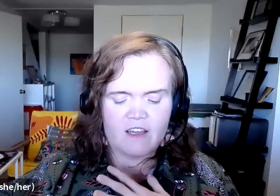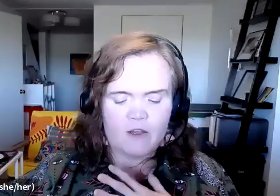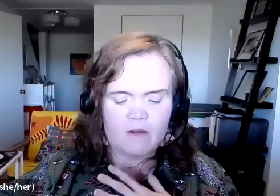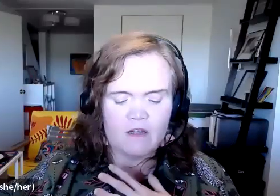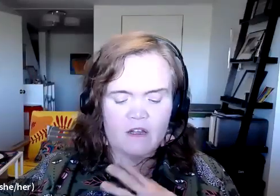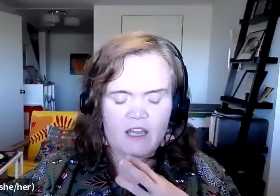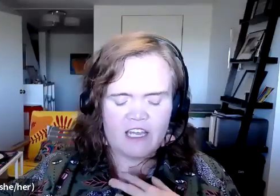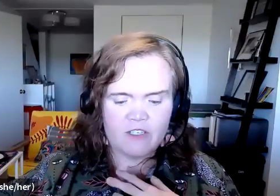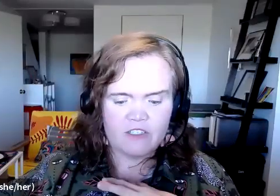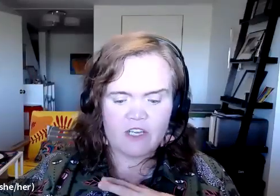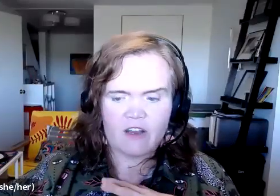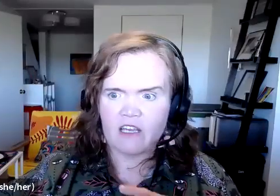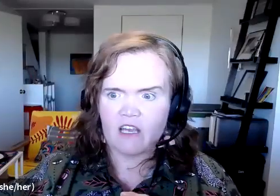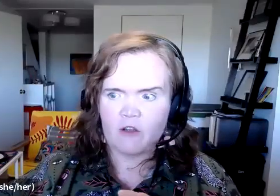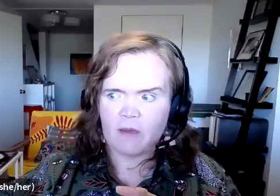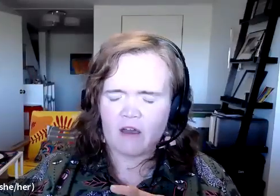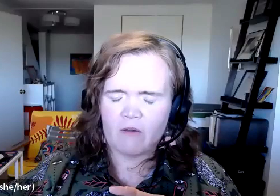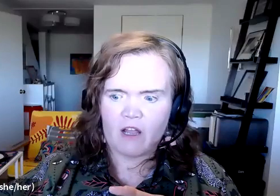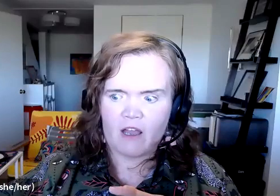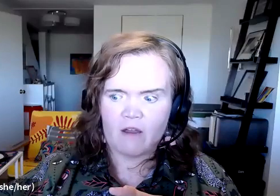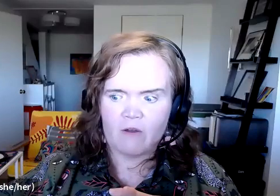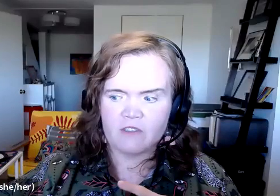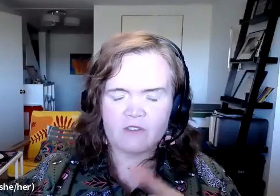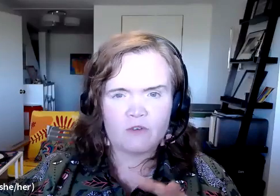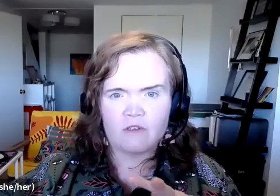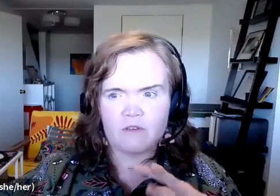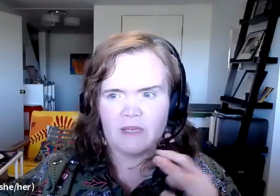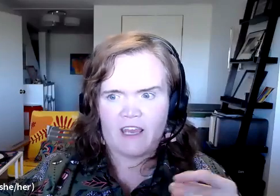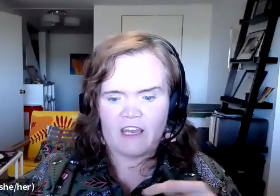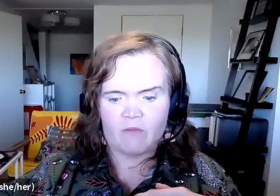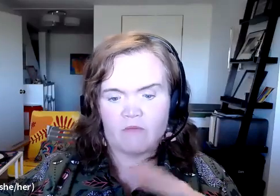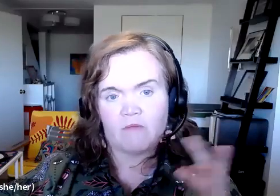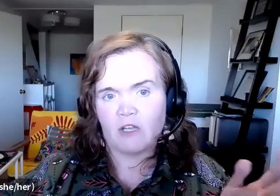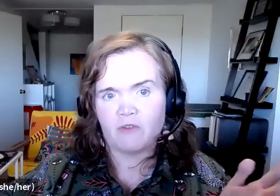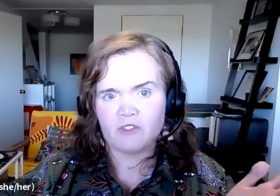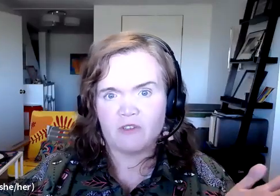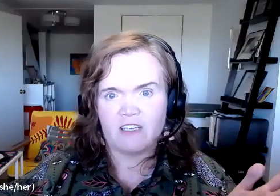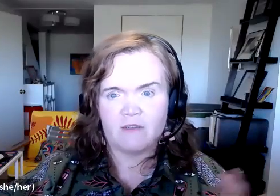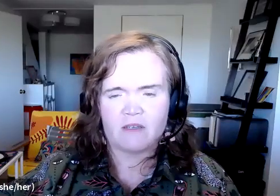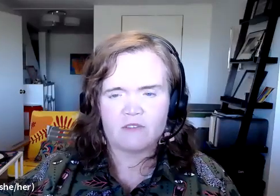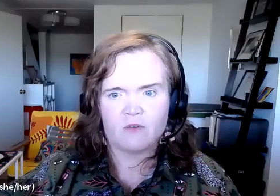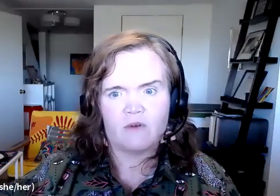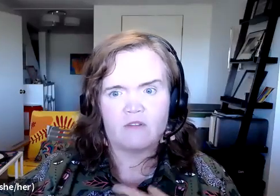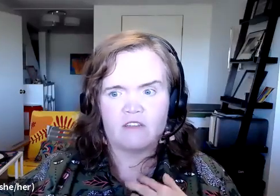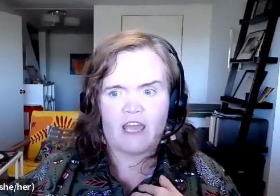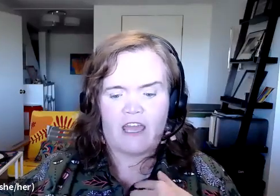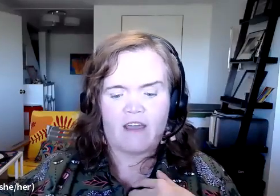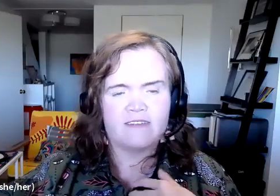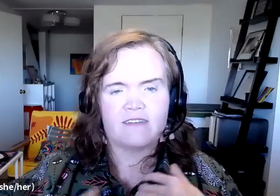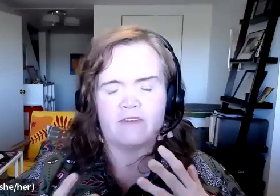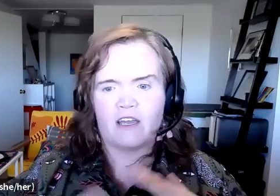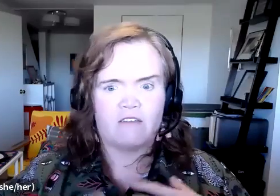And AJ sharing about how school became, there's certain things about school that